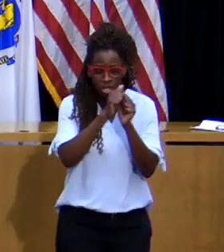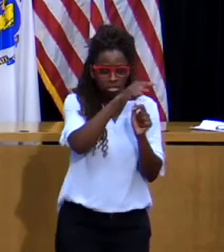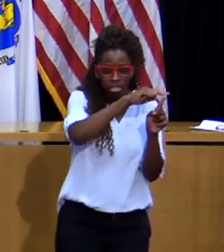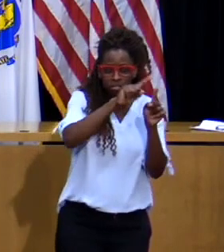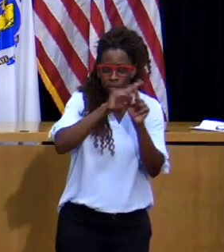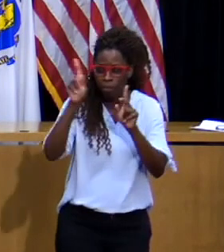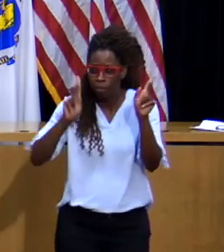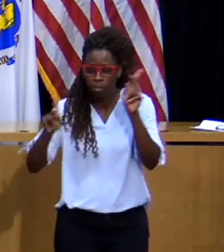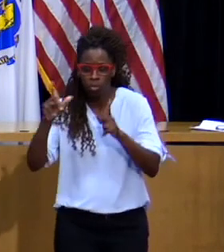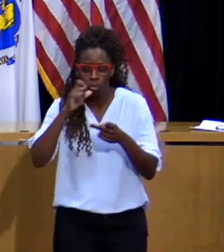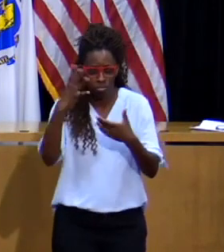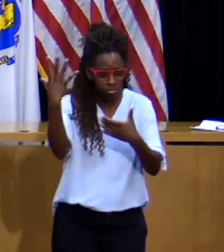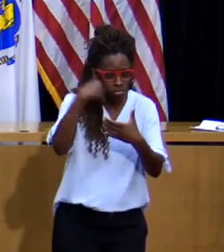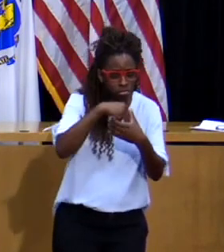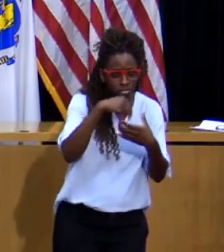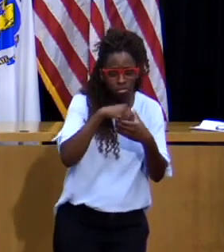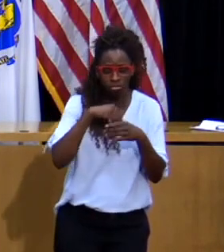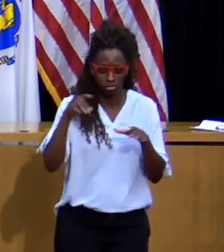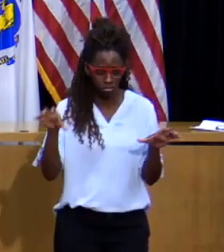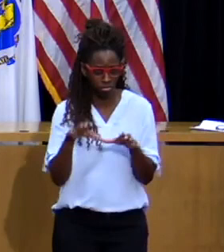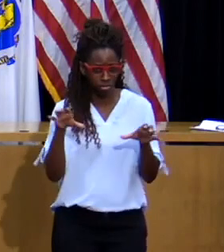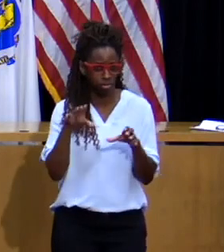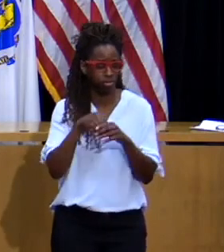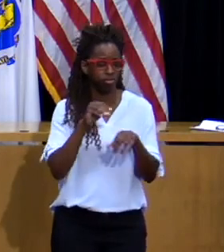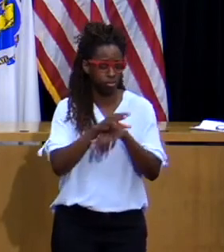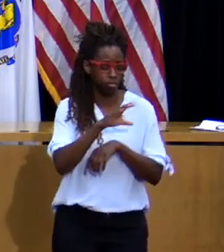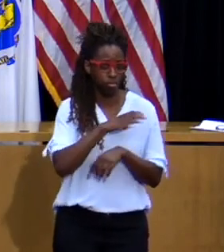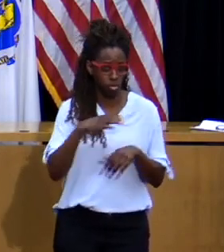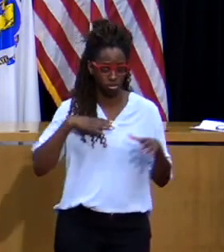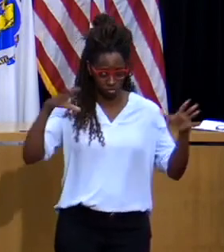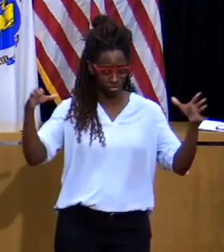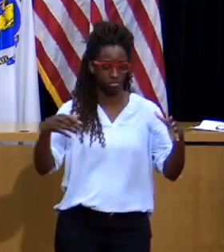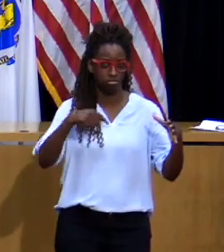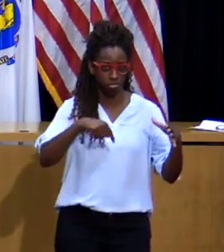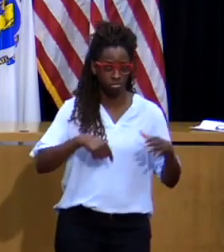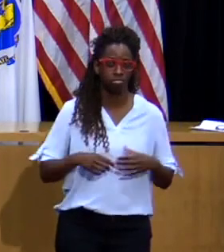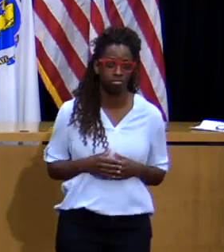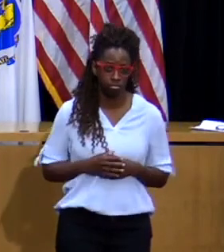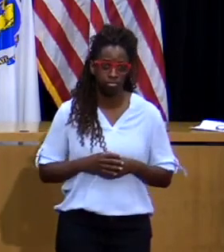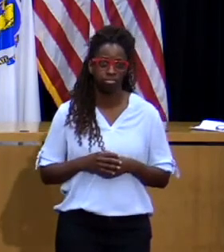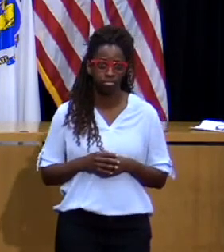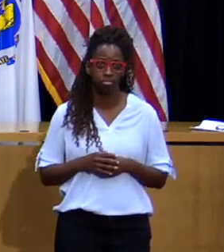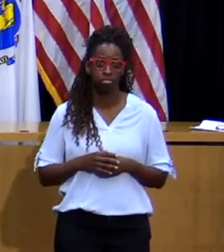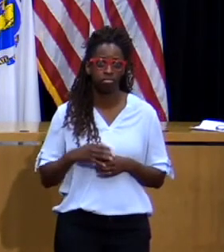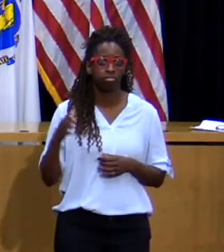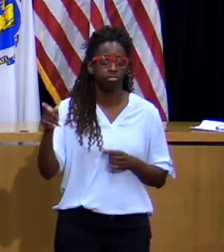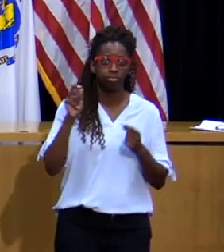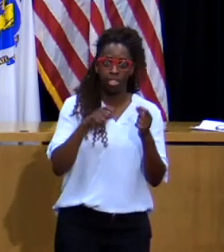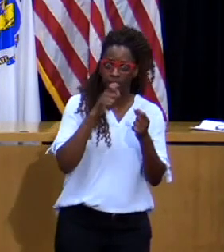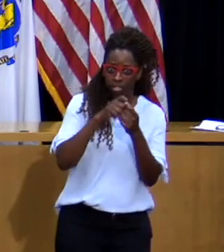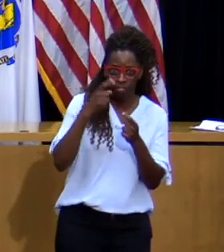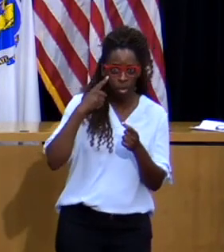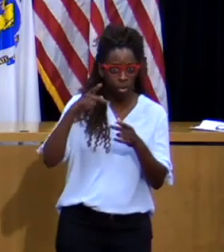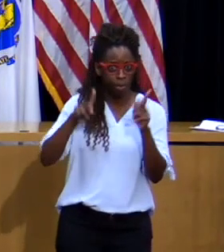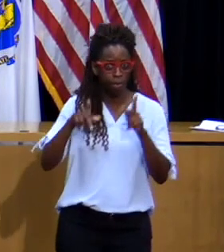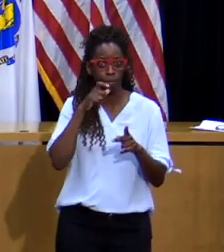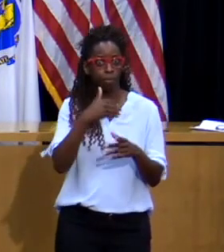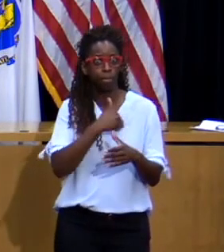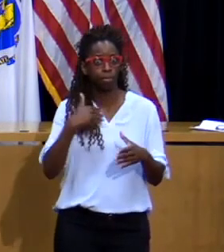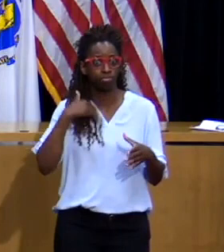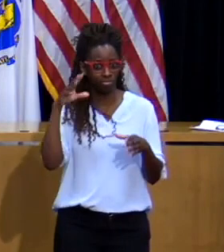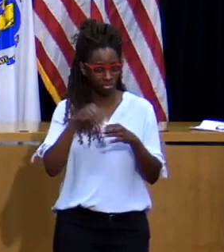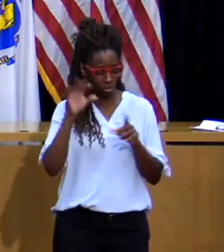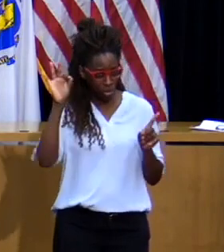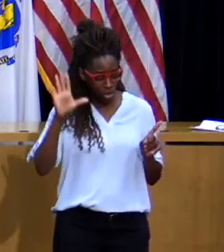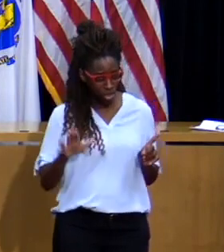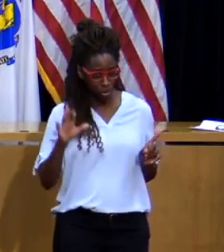Vaccine Advisory Group. I would like to specifically thank all of the advisory group members, including Reverend Walker, for hours